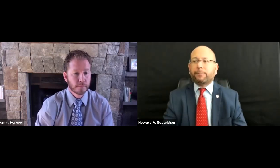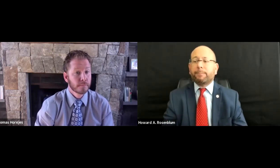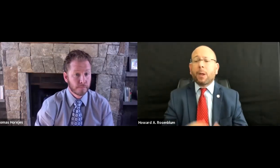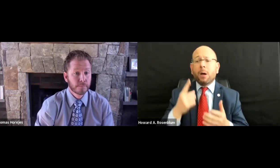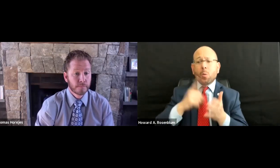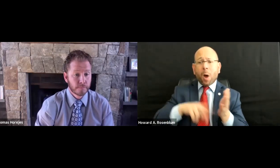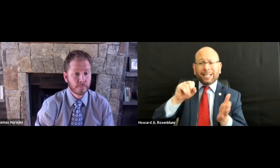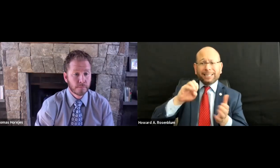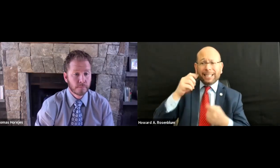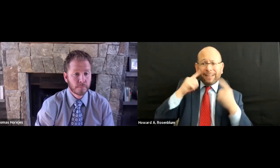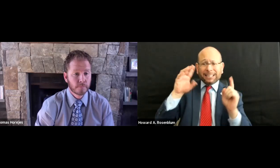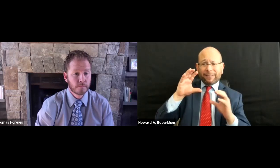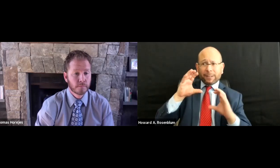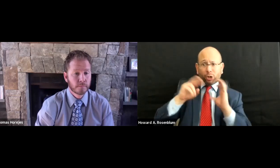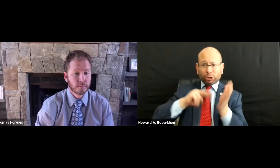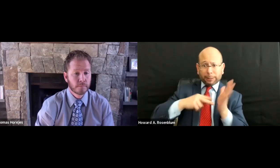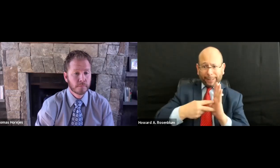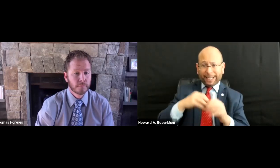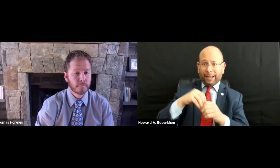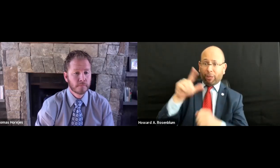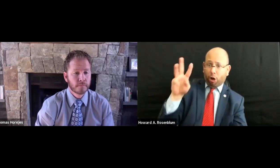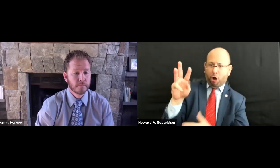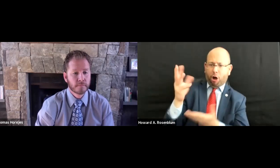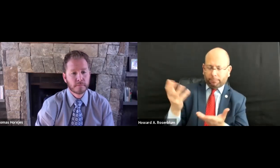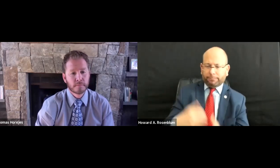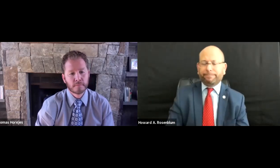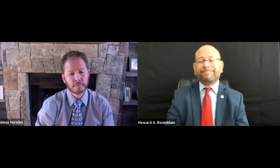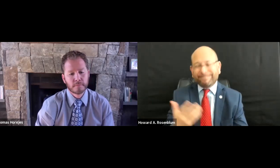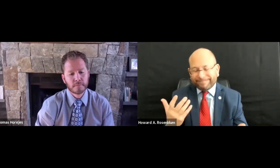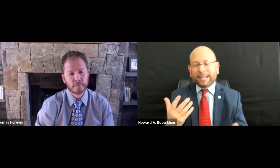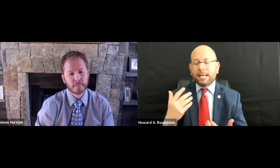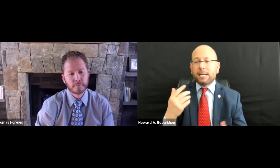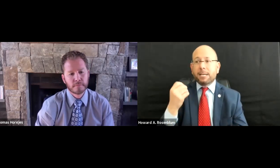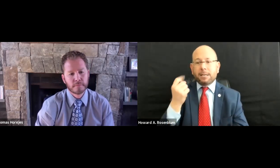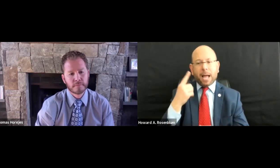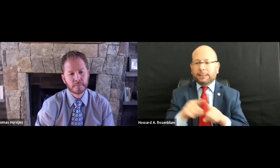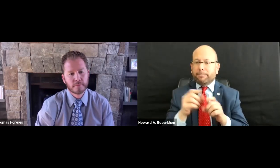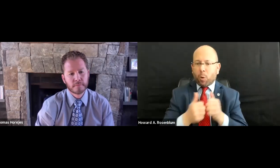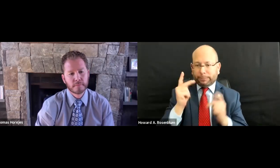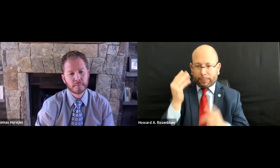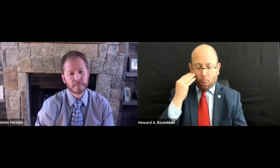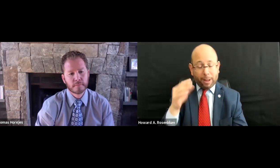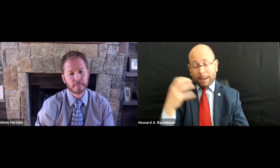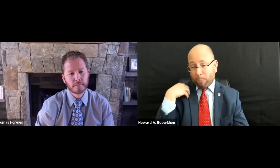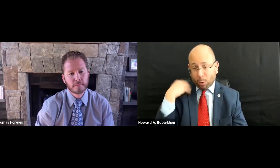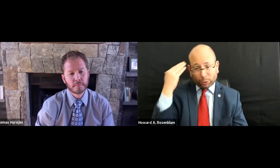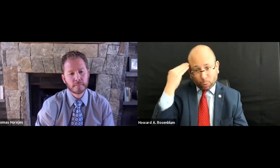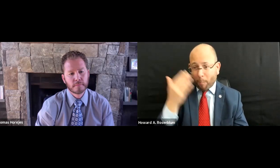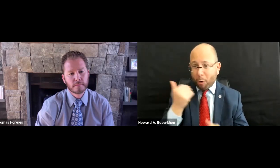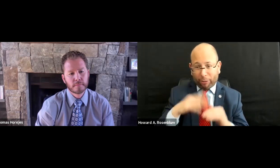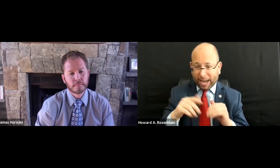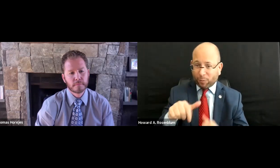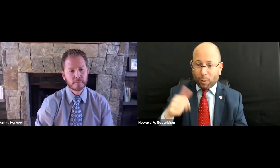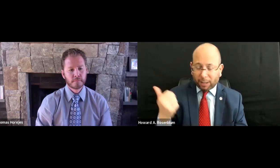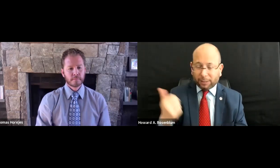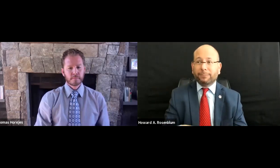discuss, to contribute, to bring their ideas to their work. And again, effective communication under the law, as